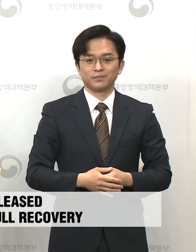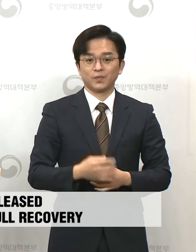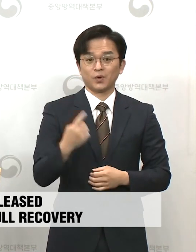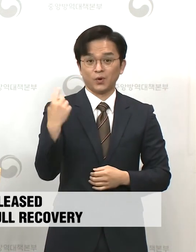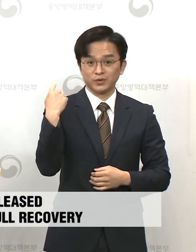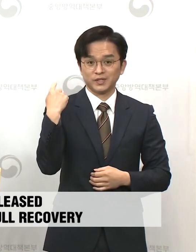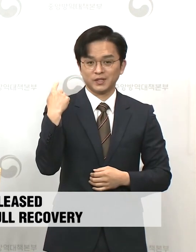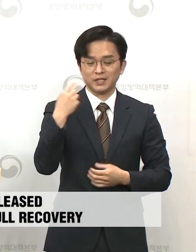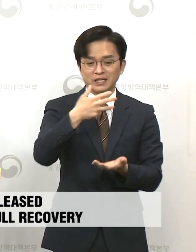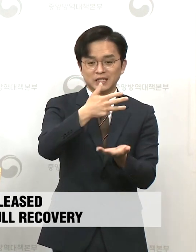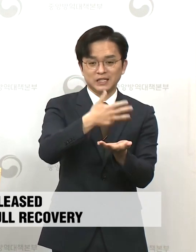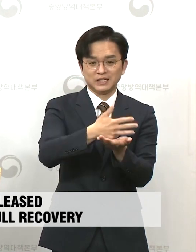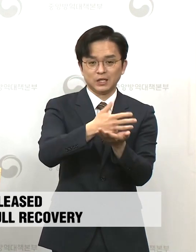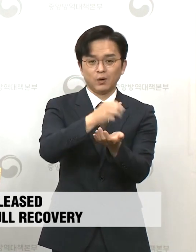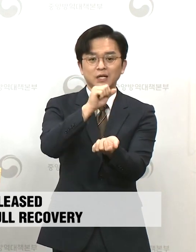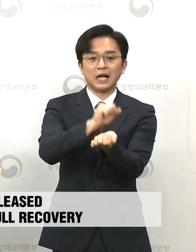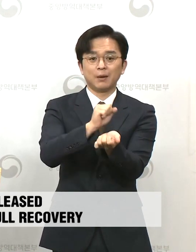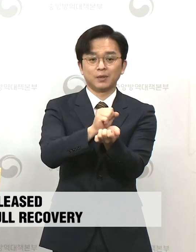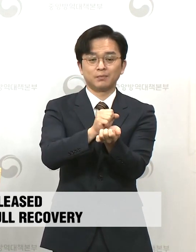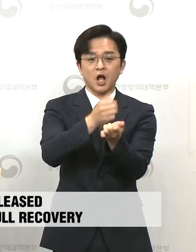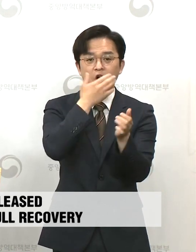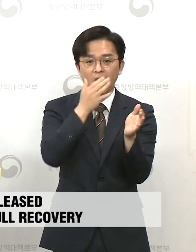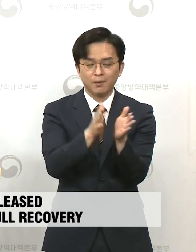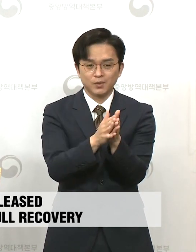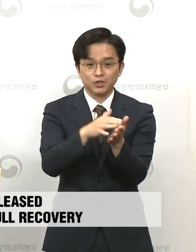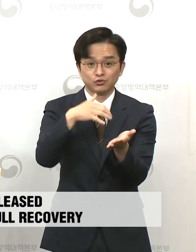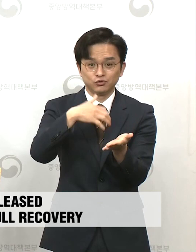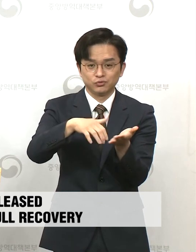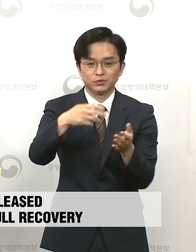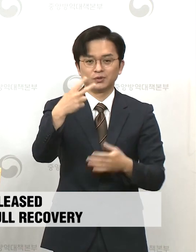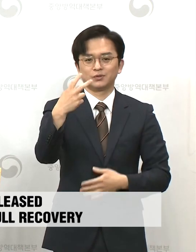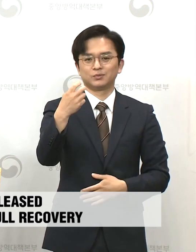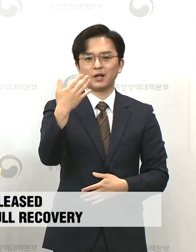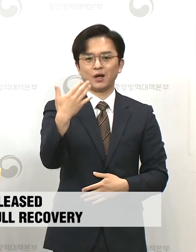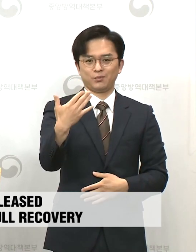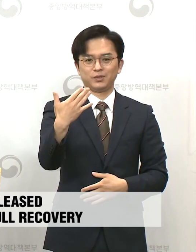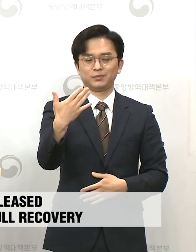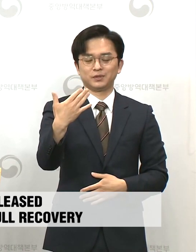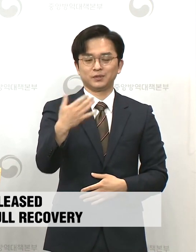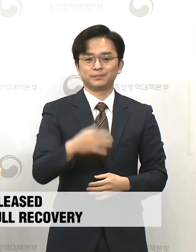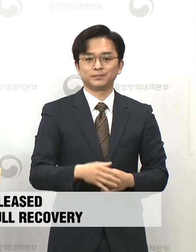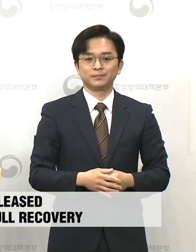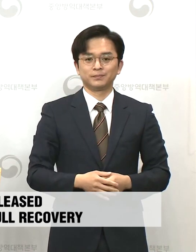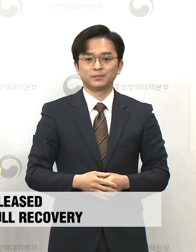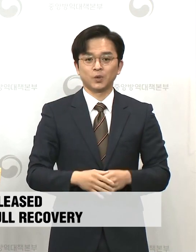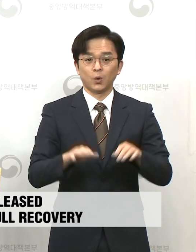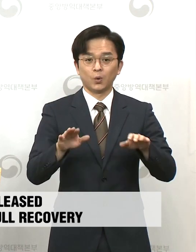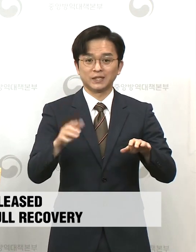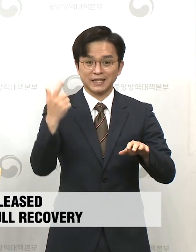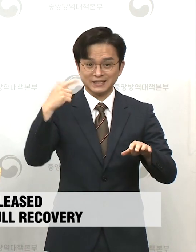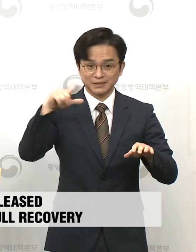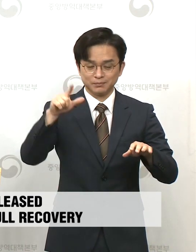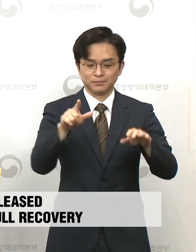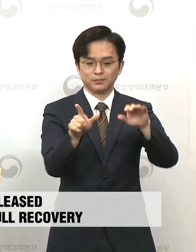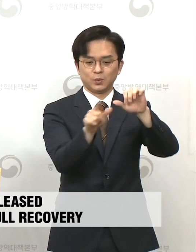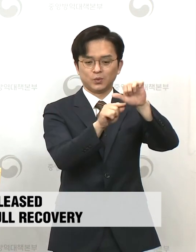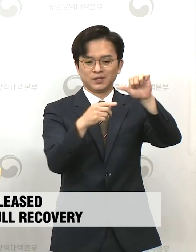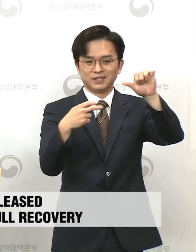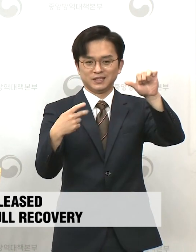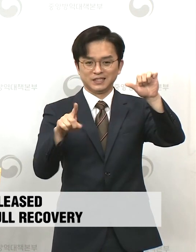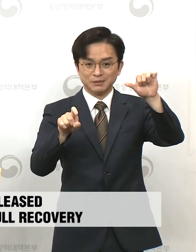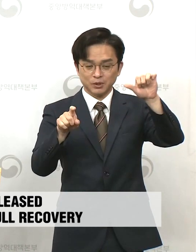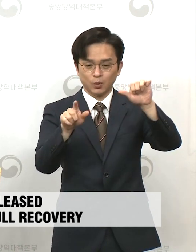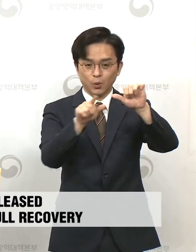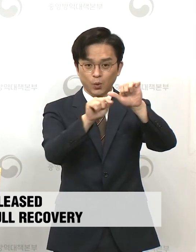context of these confirmed cases, and we had 29 new patients as of yesterday. And after midnight of